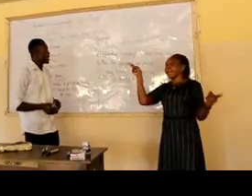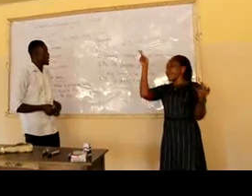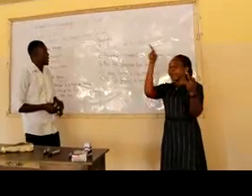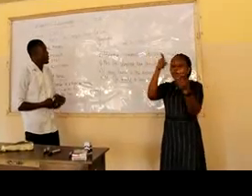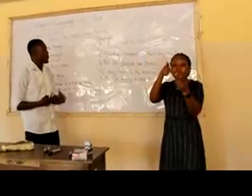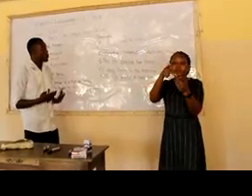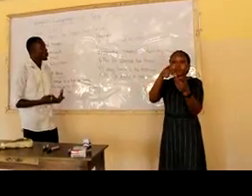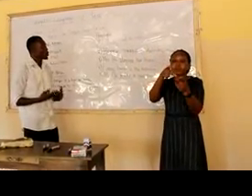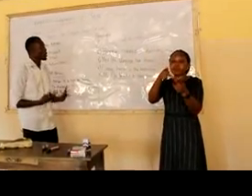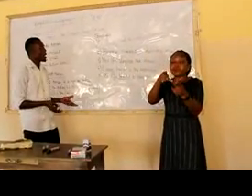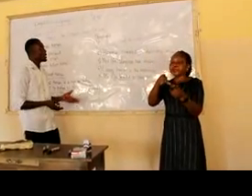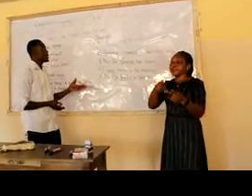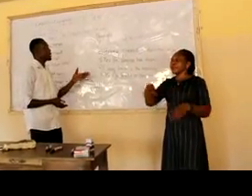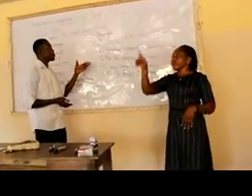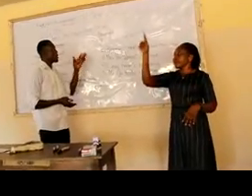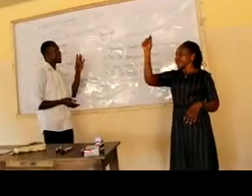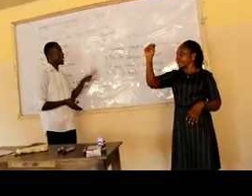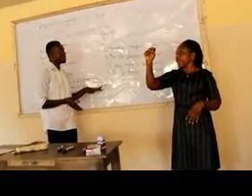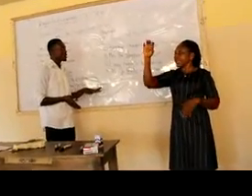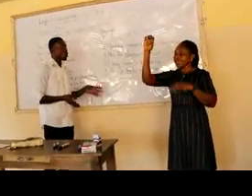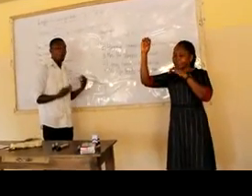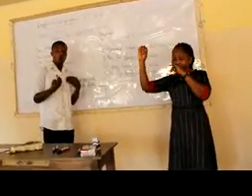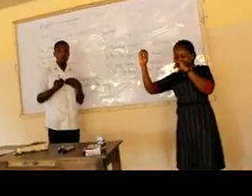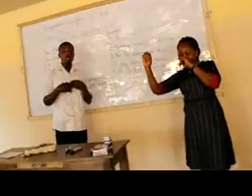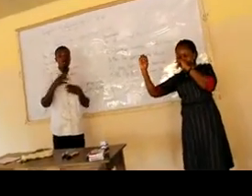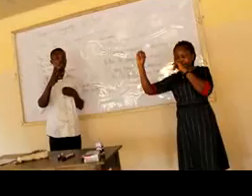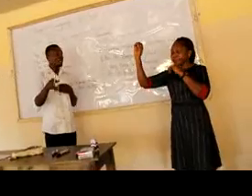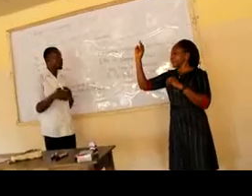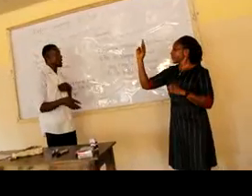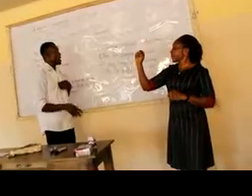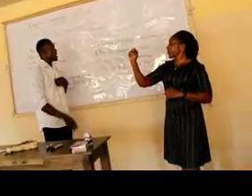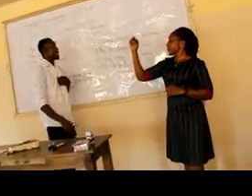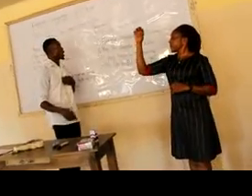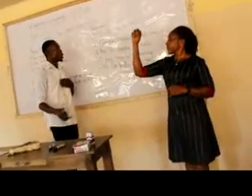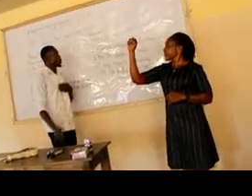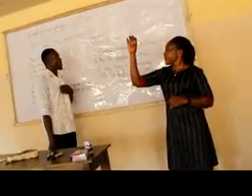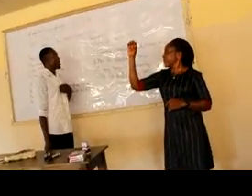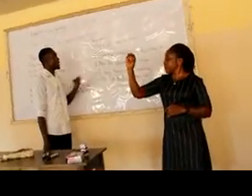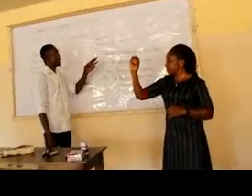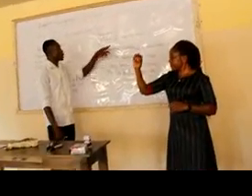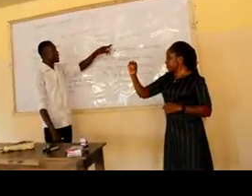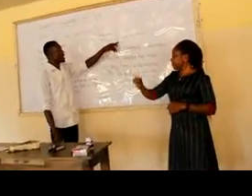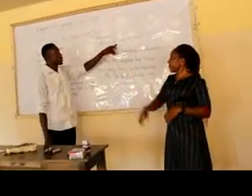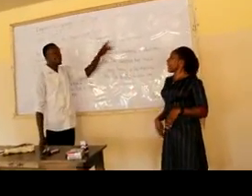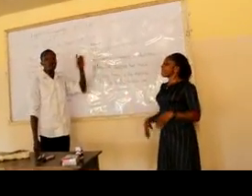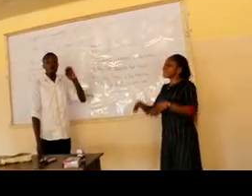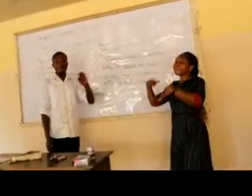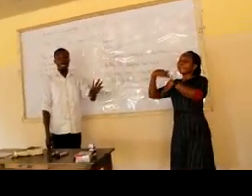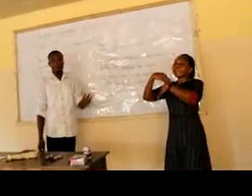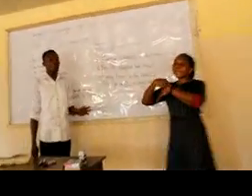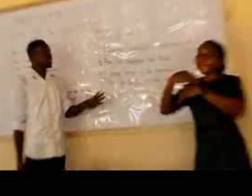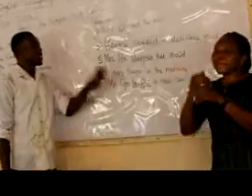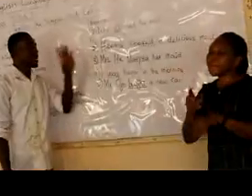We say that for you to recognize the simple perfect tense or construct it by yourself, then make sure that it contains only